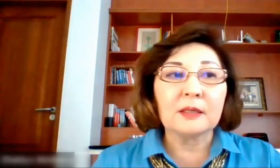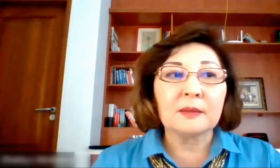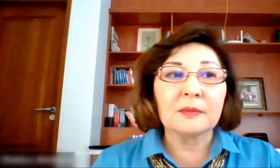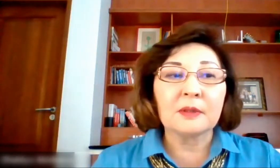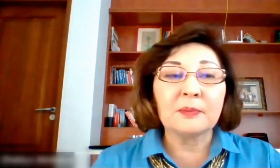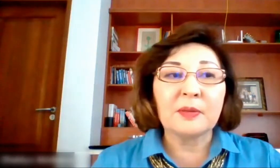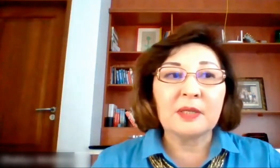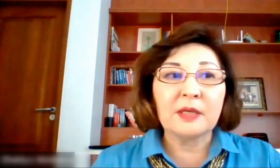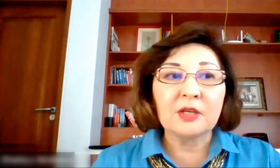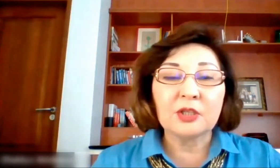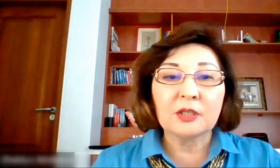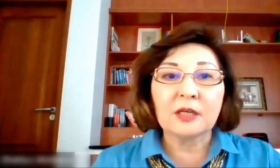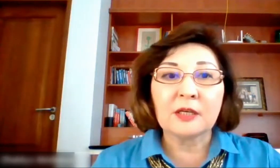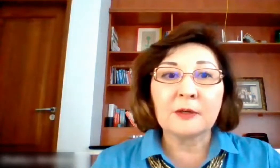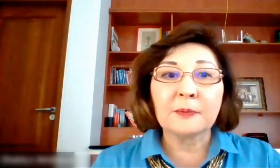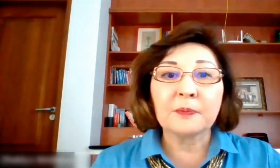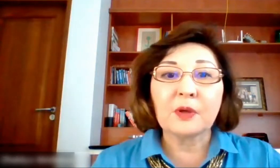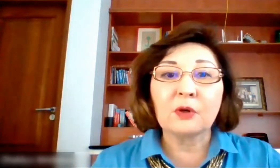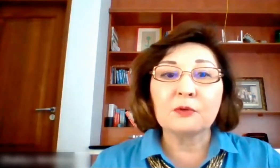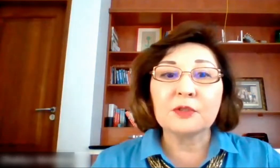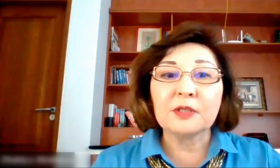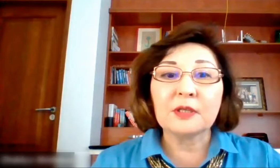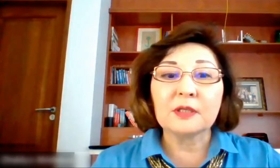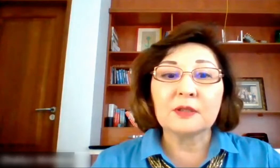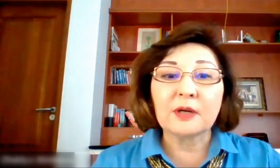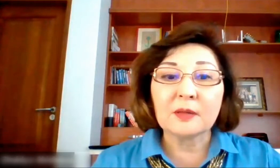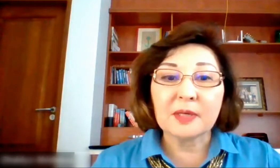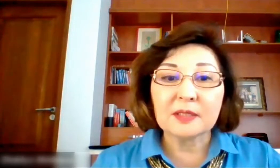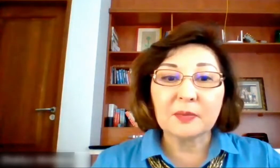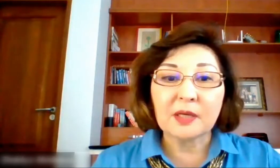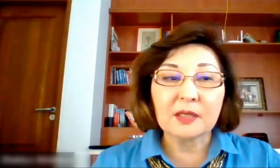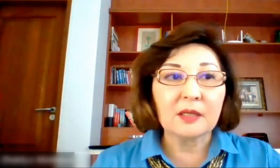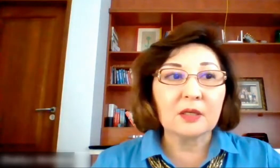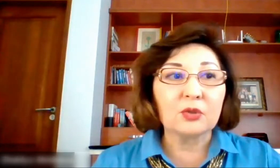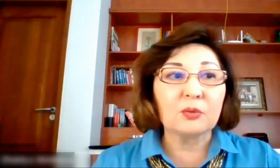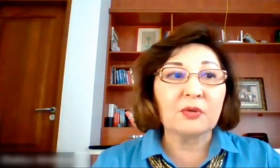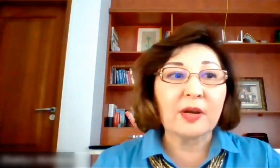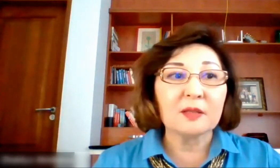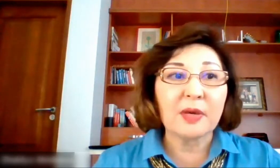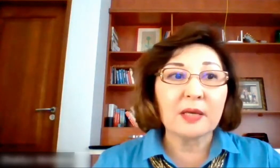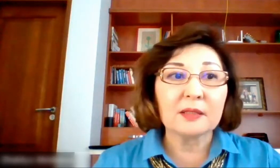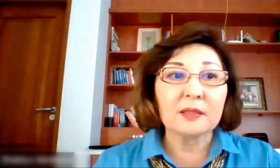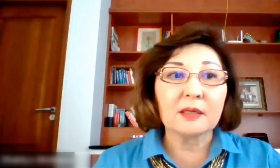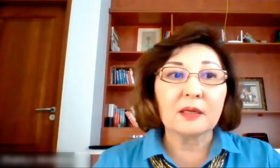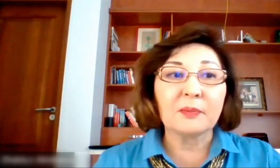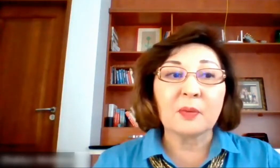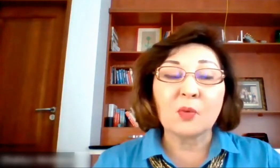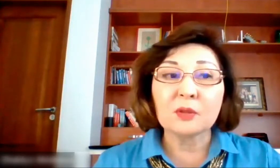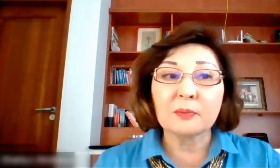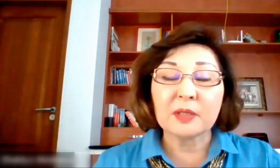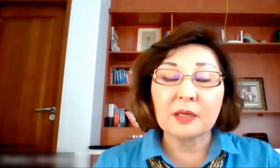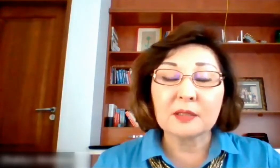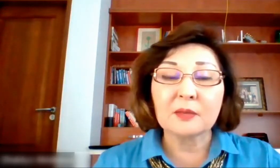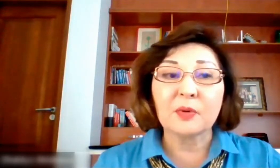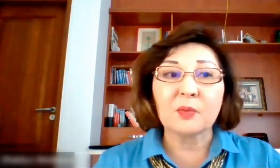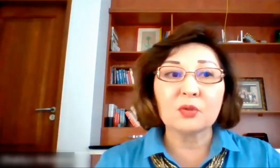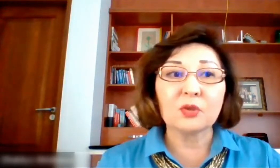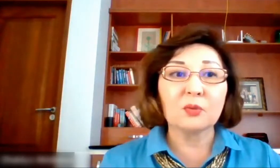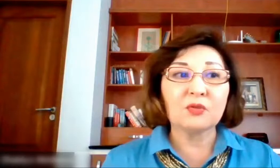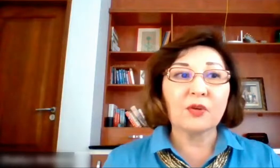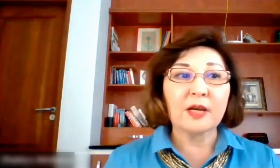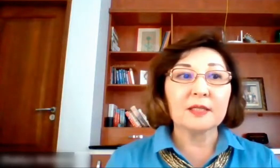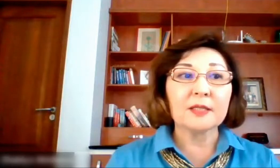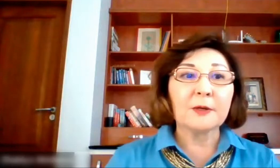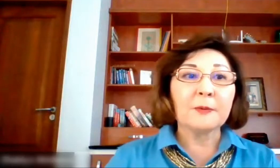The implementation of the drug master plan should be right-based, protects and promotes